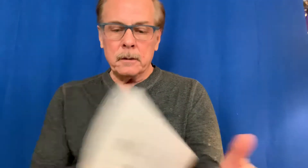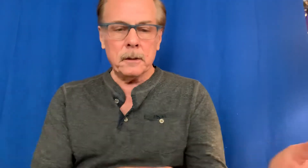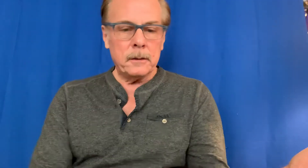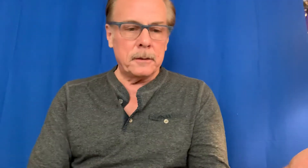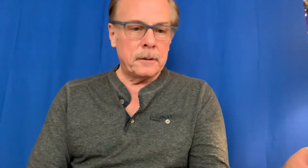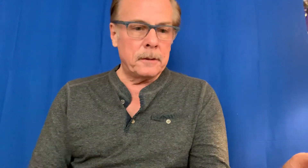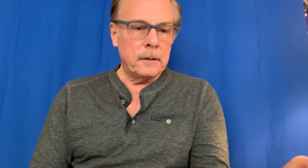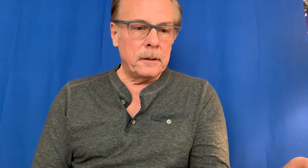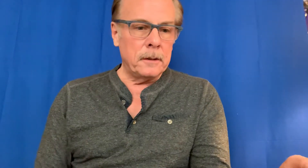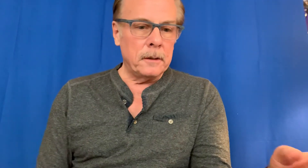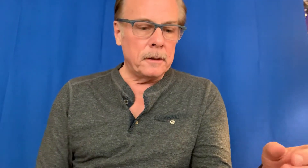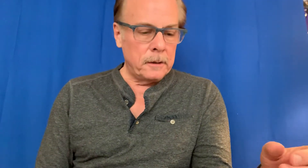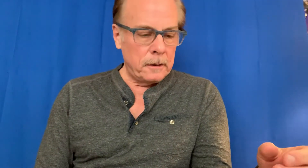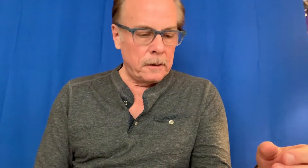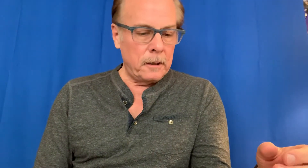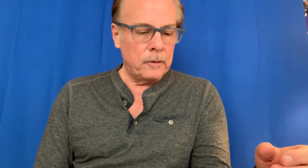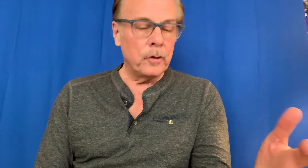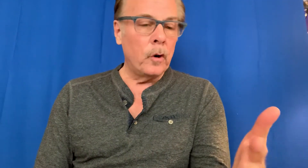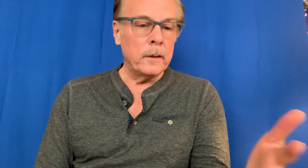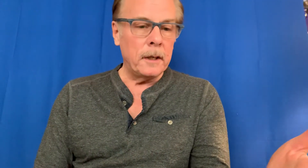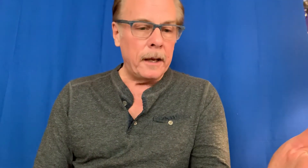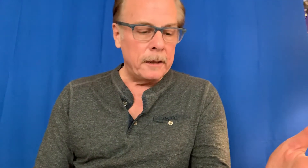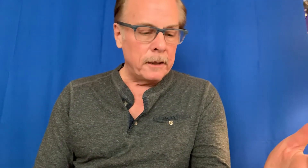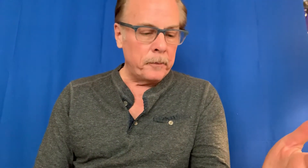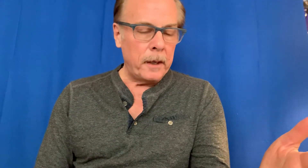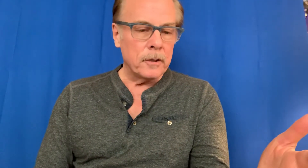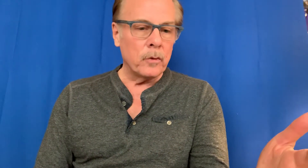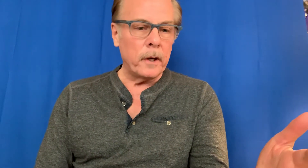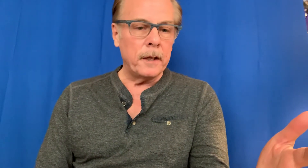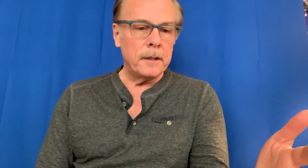Let's see. As you go into ending, page 318,